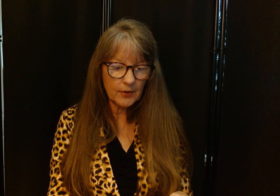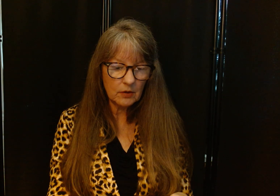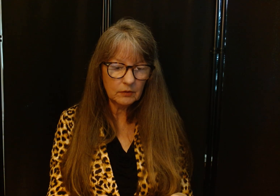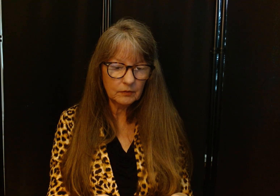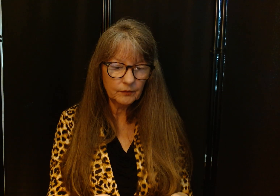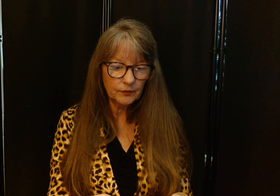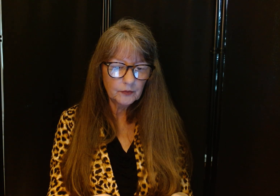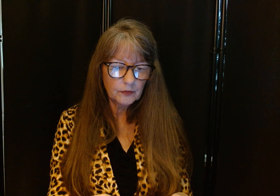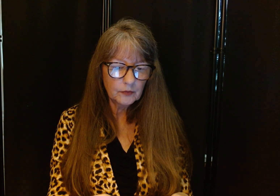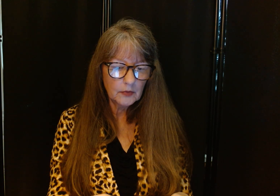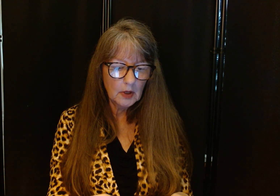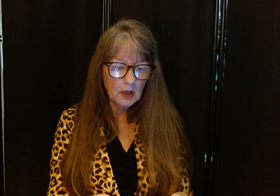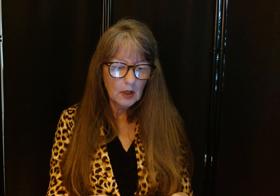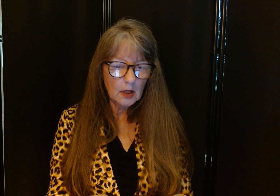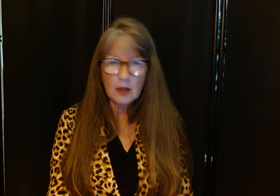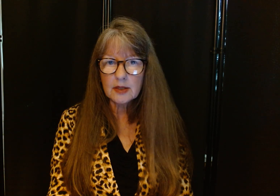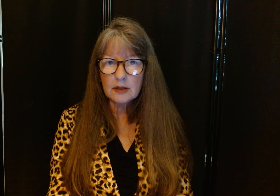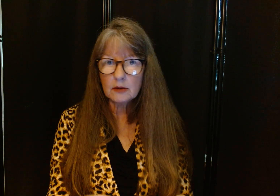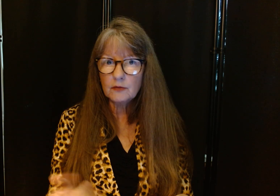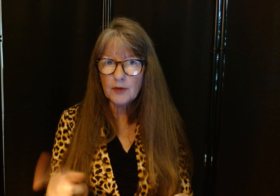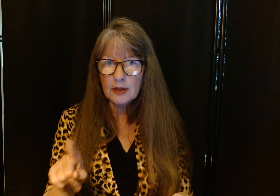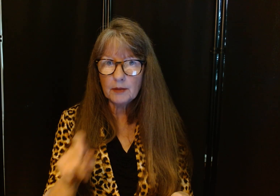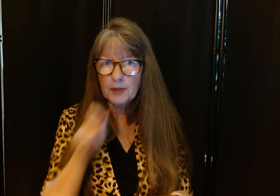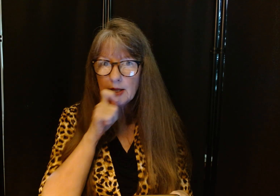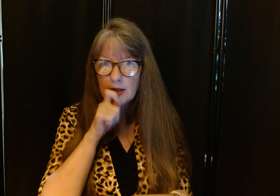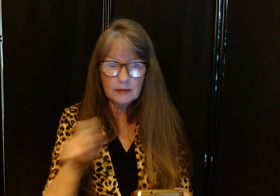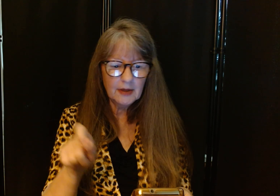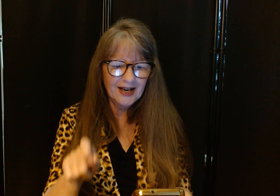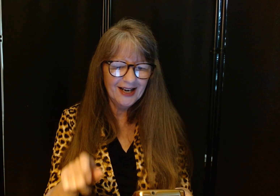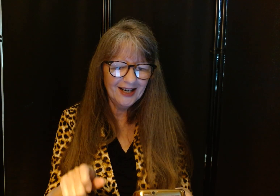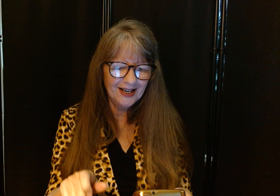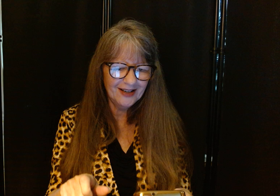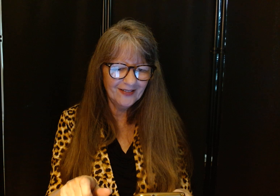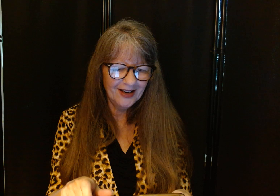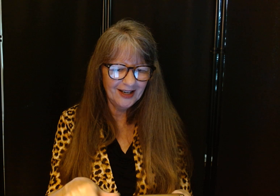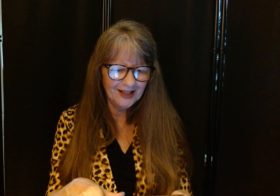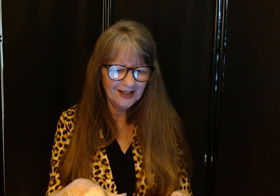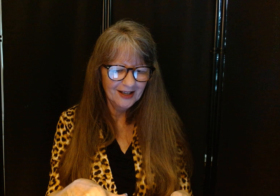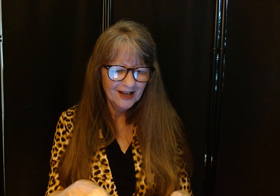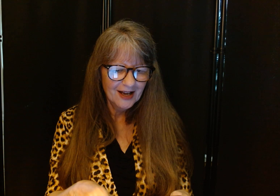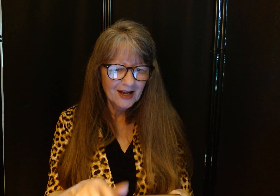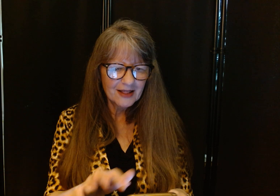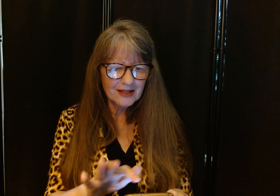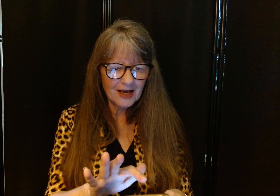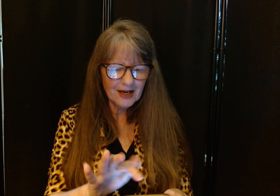phone, because I couldn't find a pen. Anyway, that,